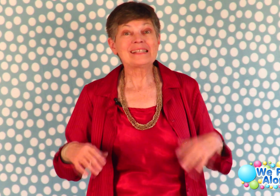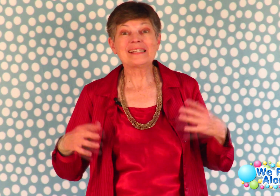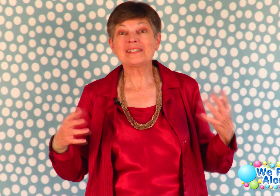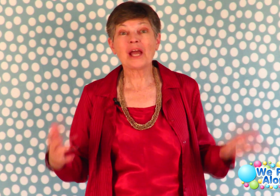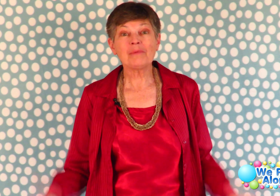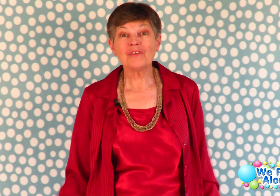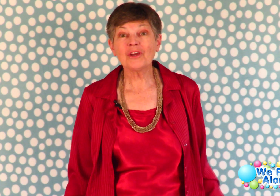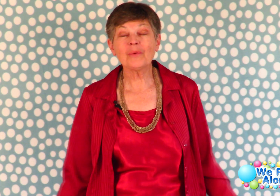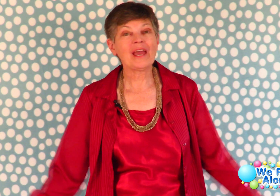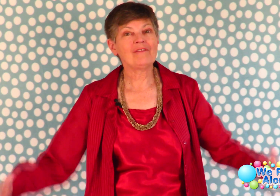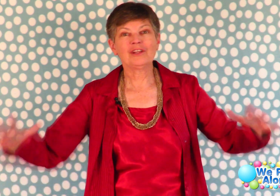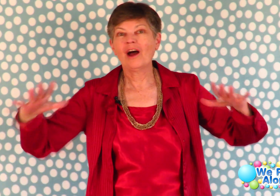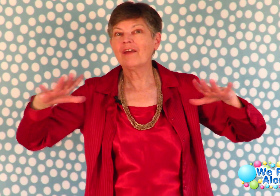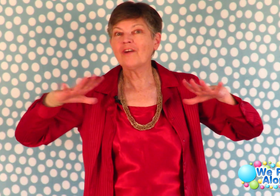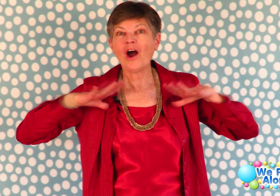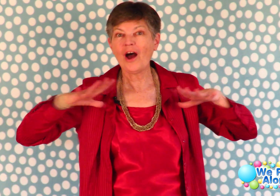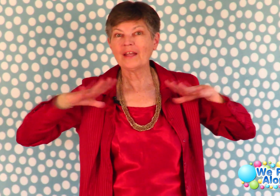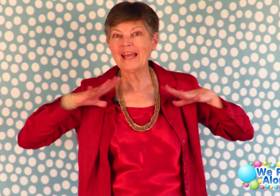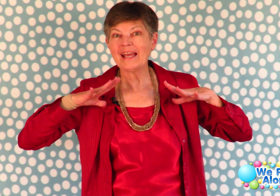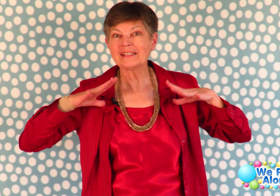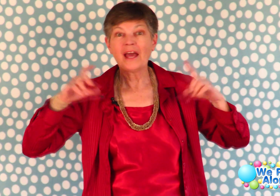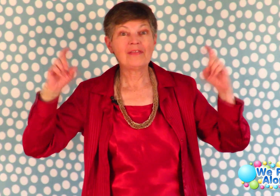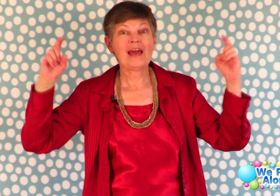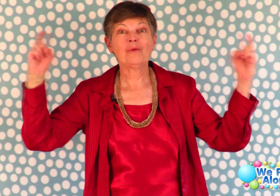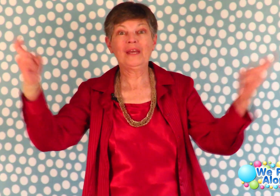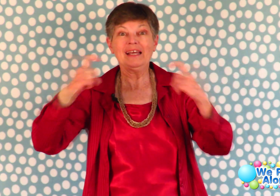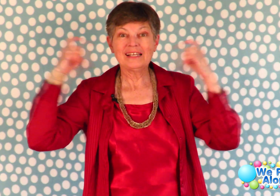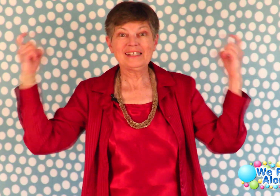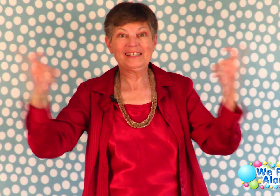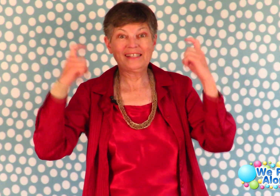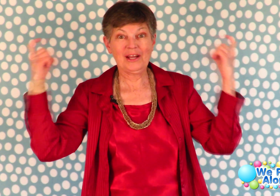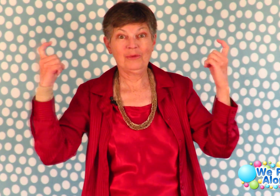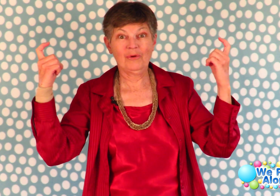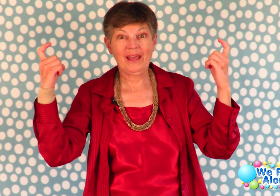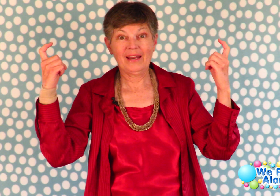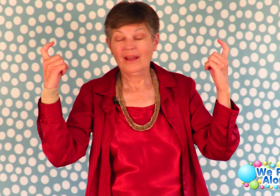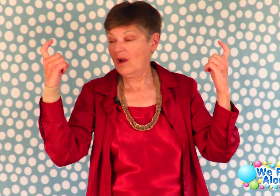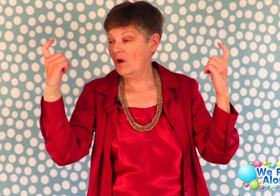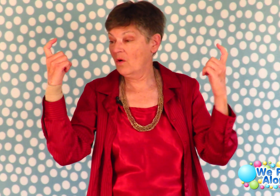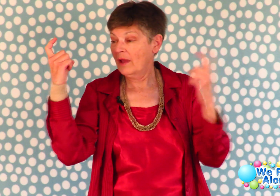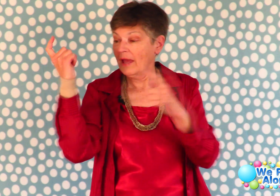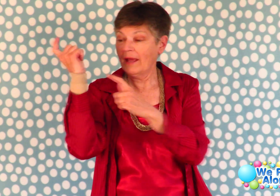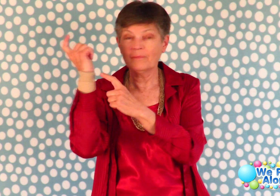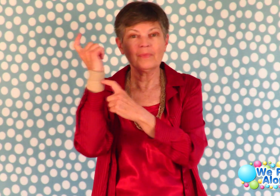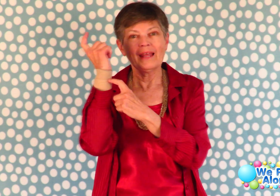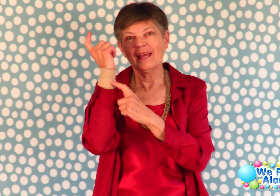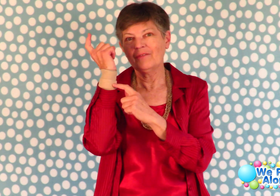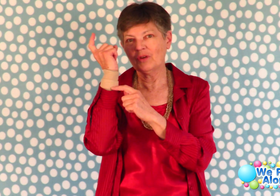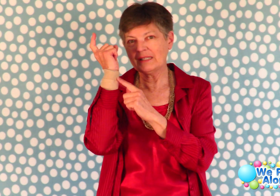this time of year we have a lot of holidays that we celebrate. Oh, and if you can